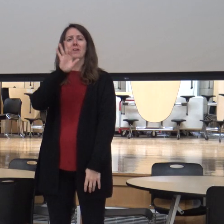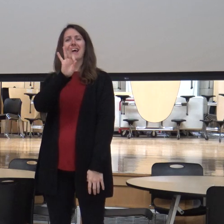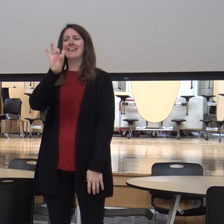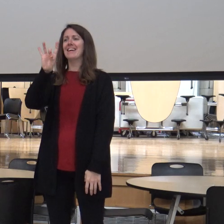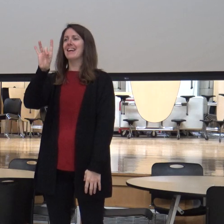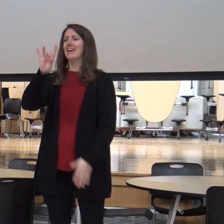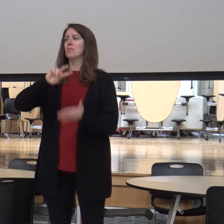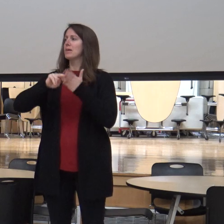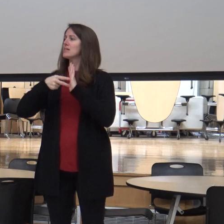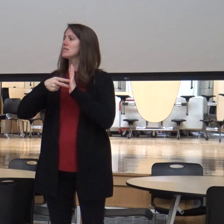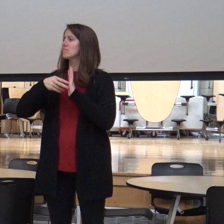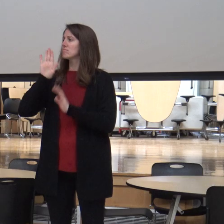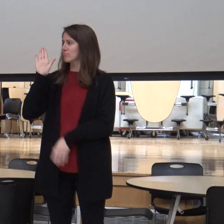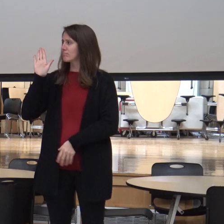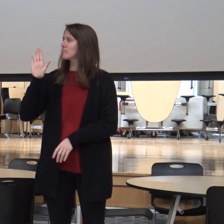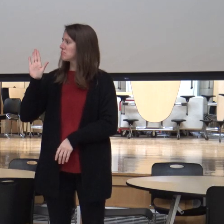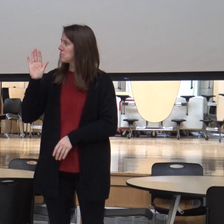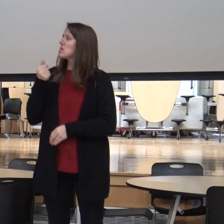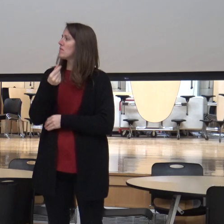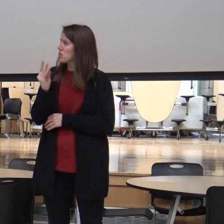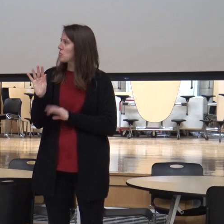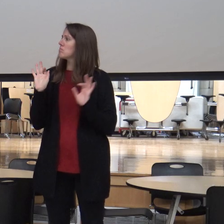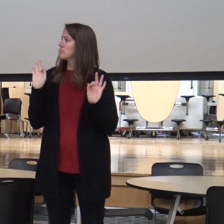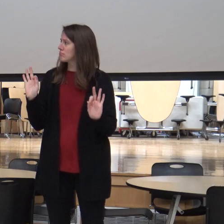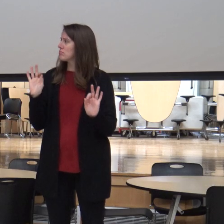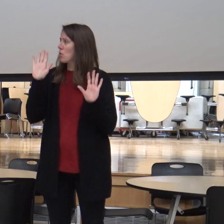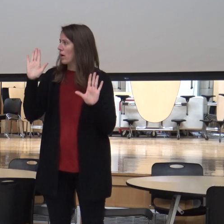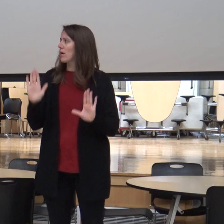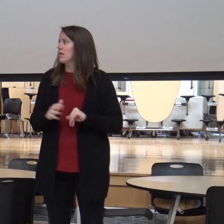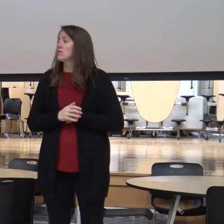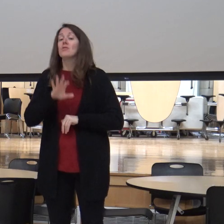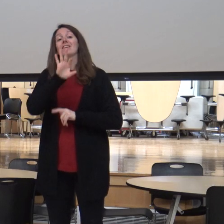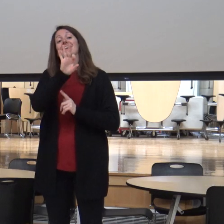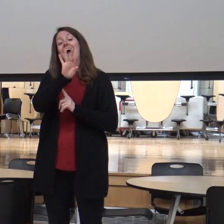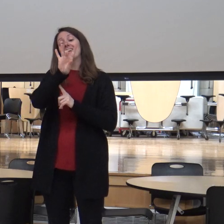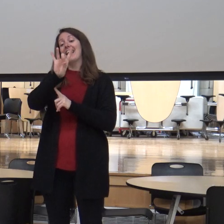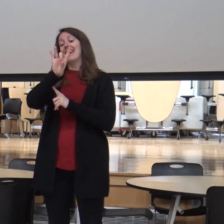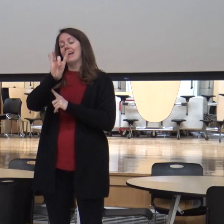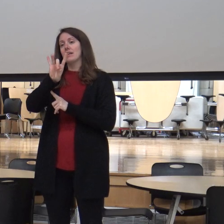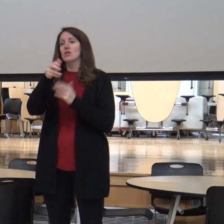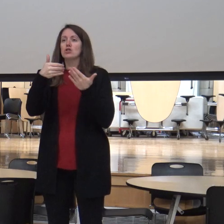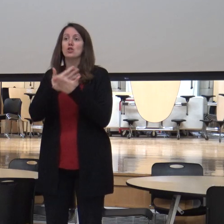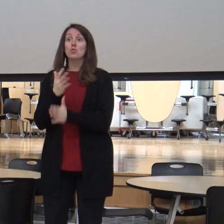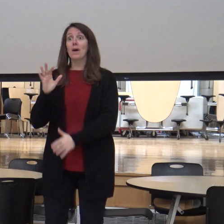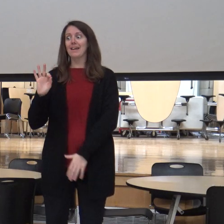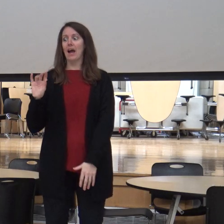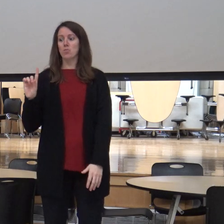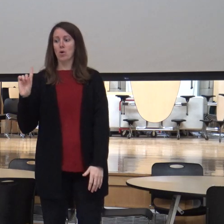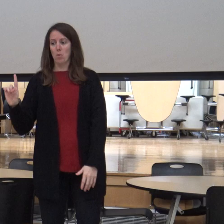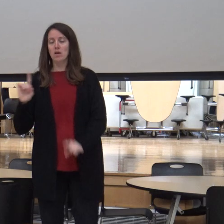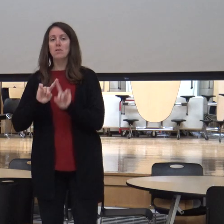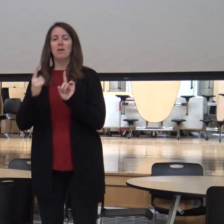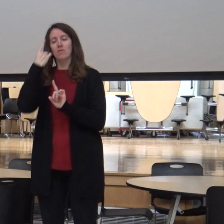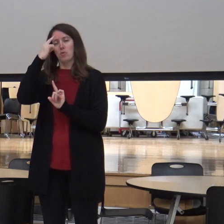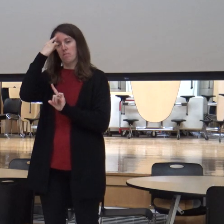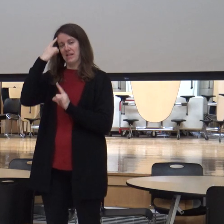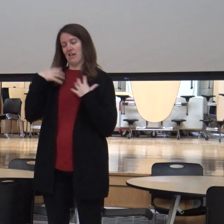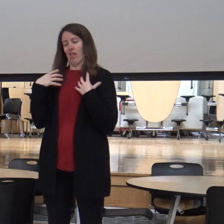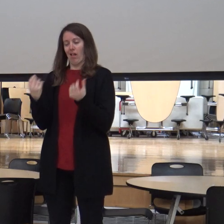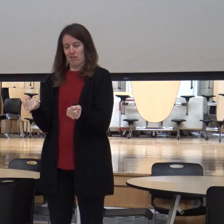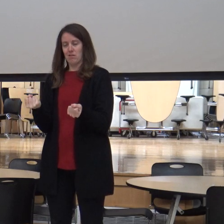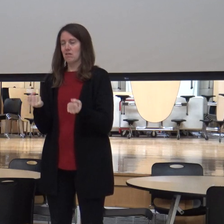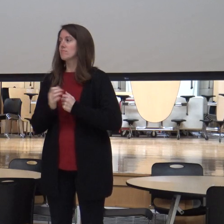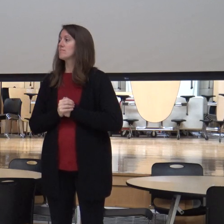988 is. All right, quite a few. That's awesome. So 988 is the new 911, but for mental health, right?